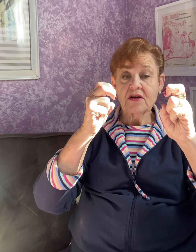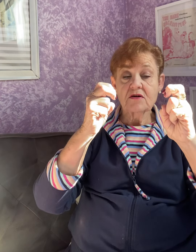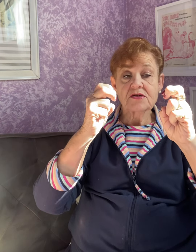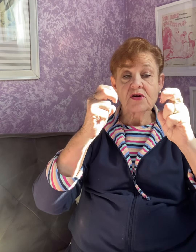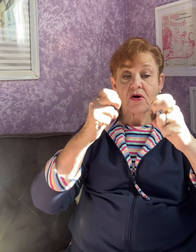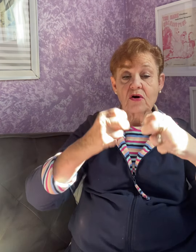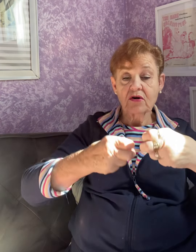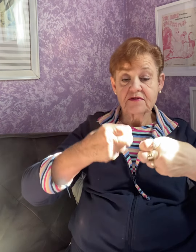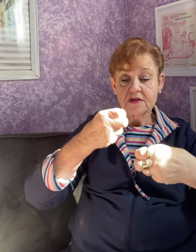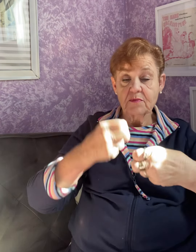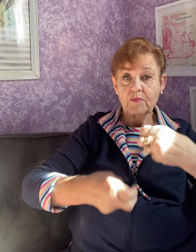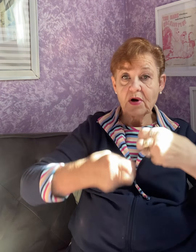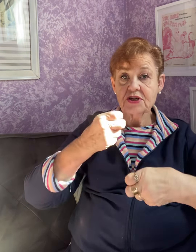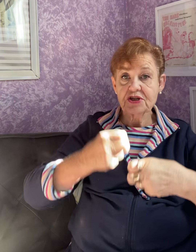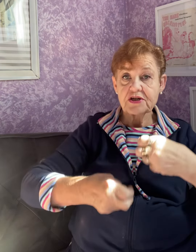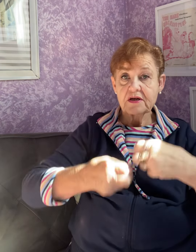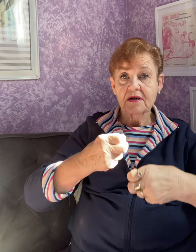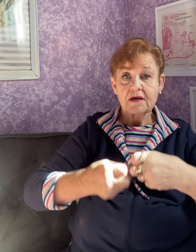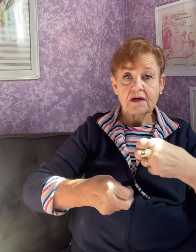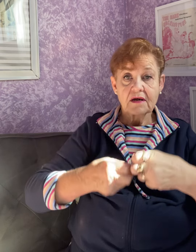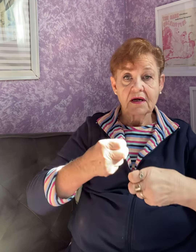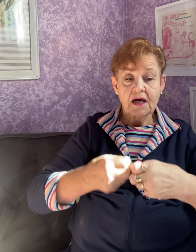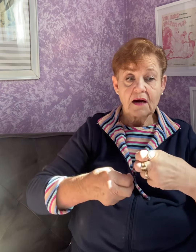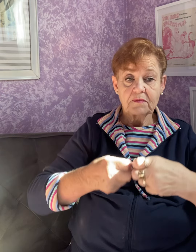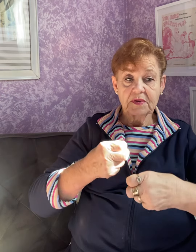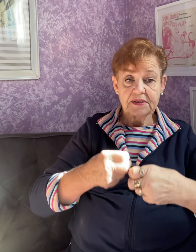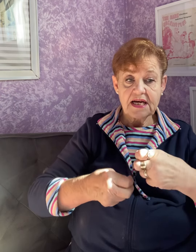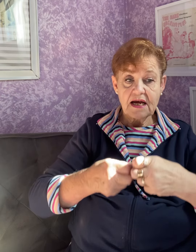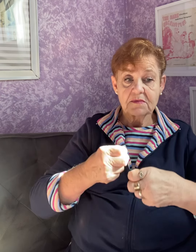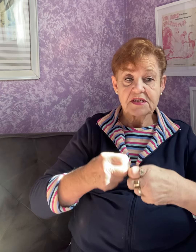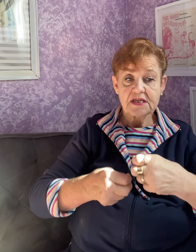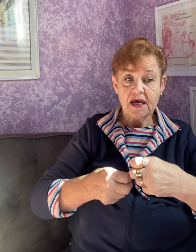fingers curved, brushed, couple times together.